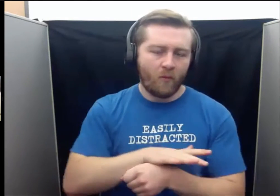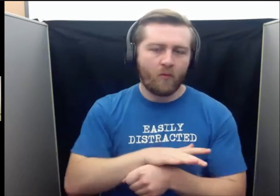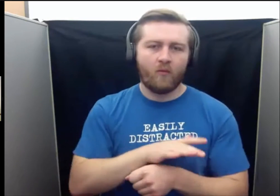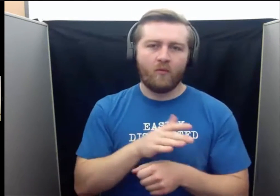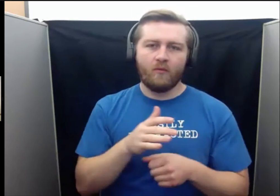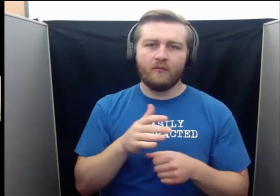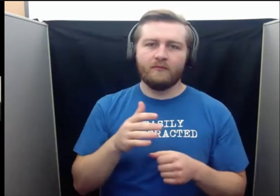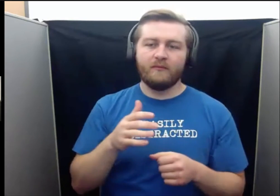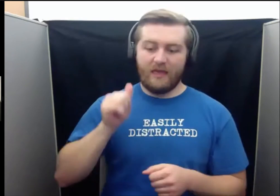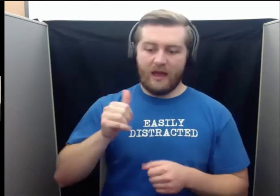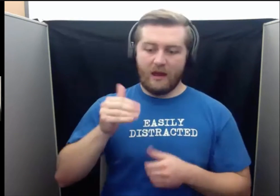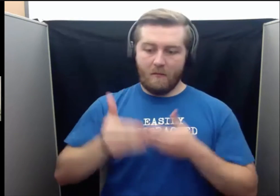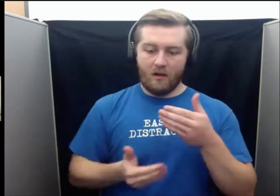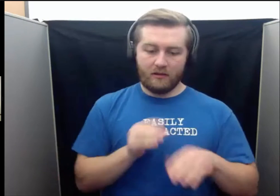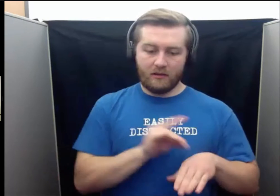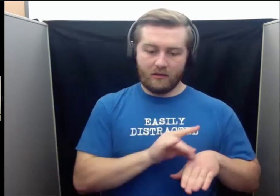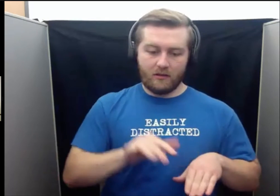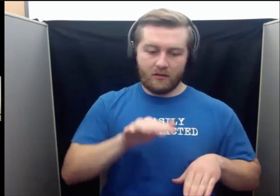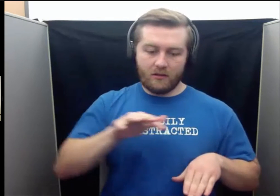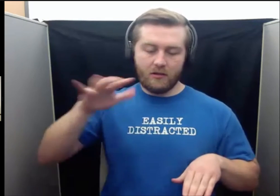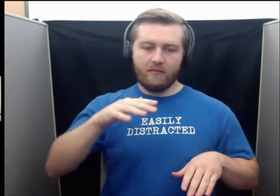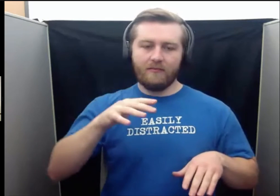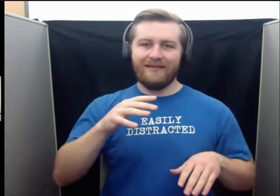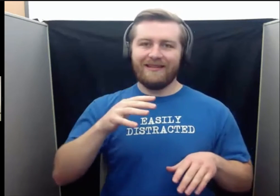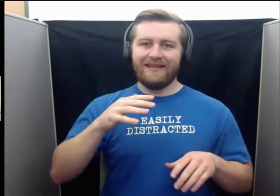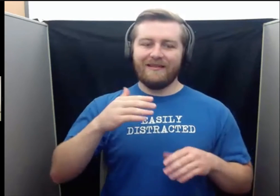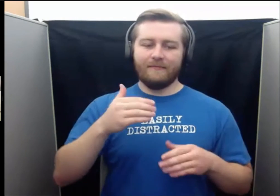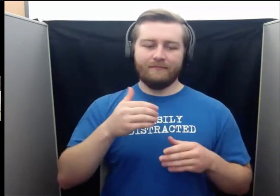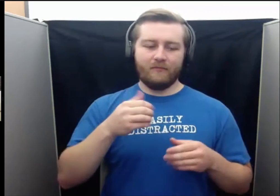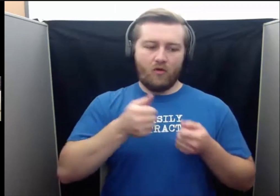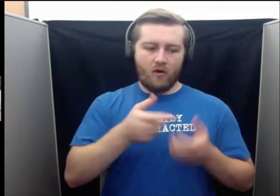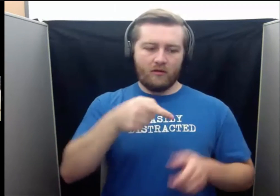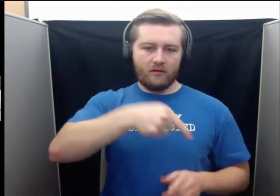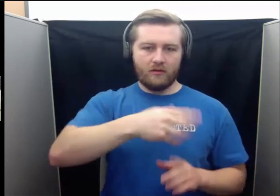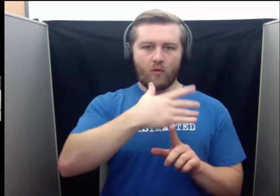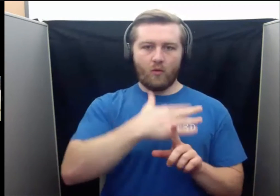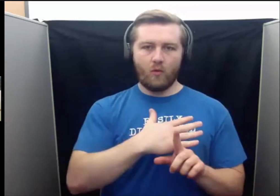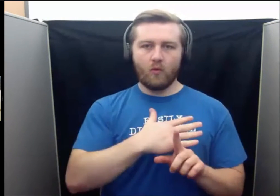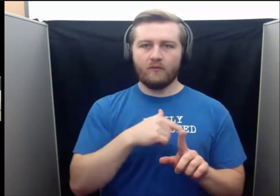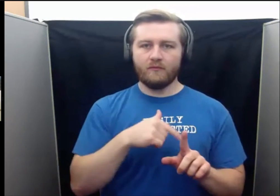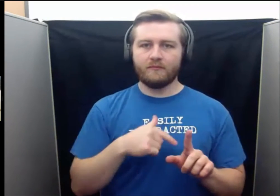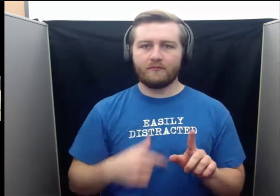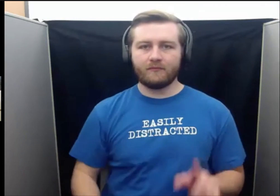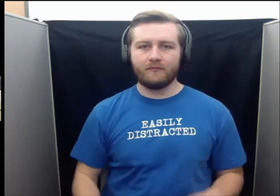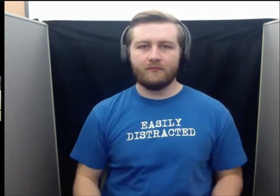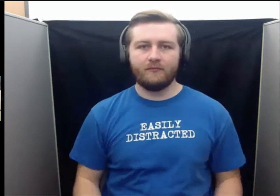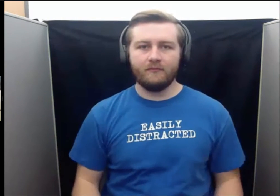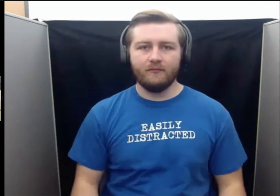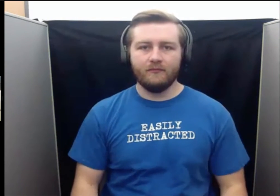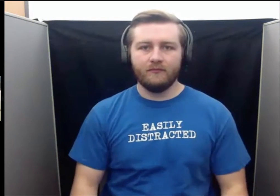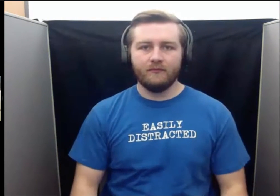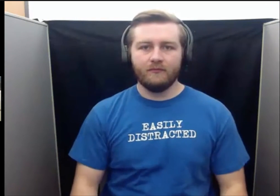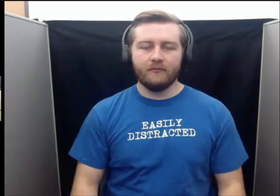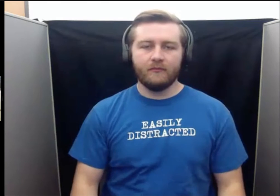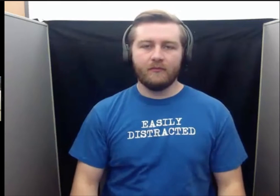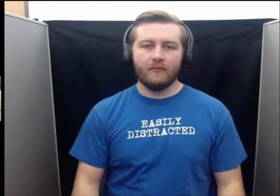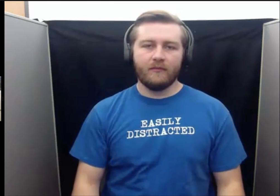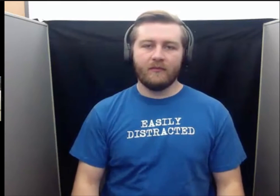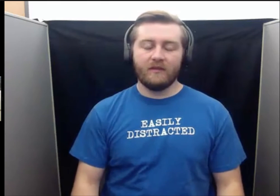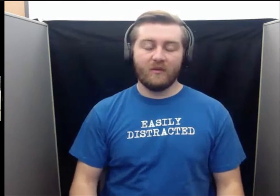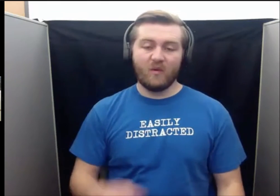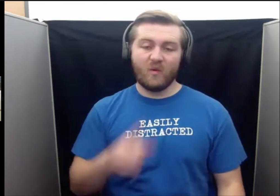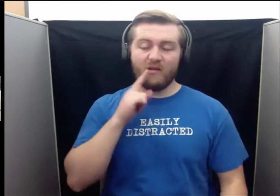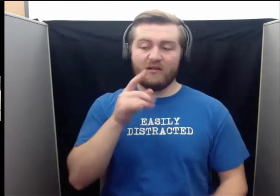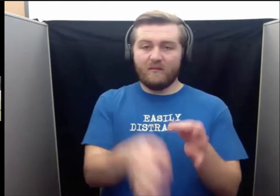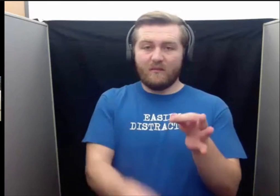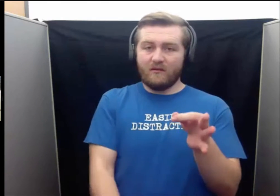process. And what you're looking at basically is taking water from its liquid phase and putting it to its